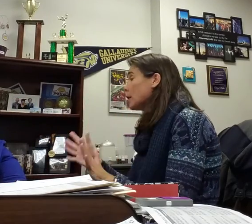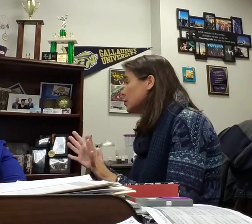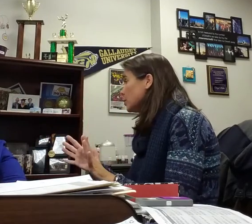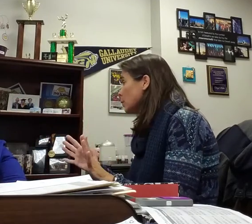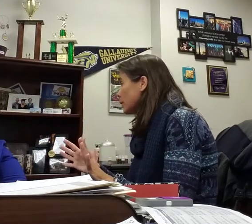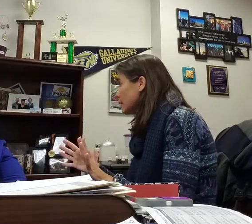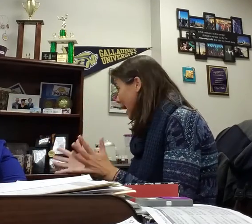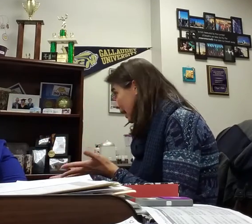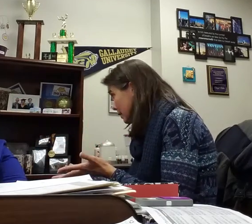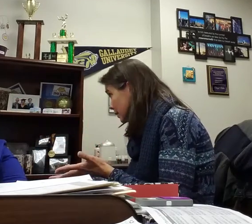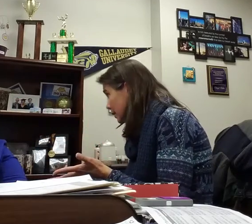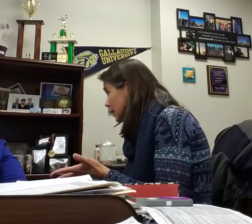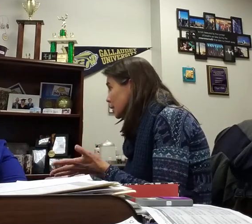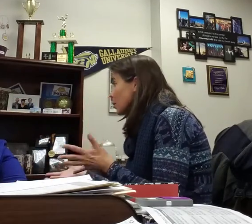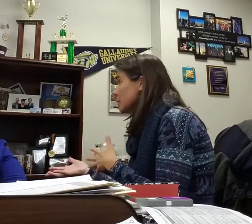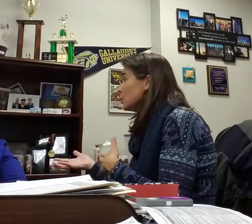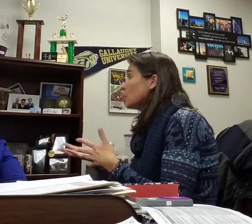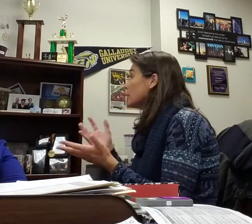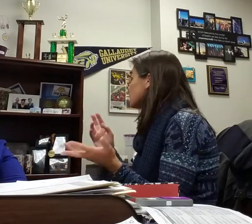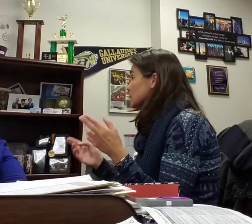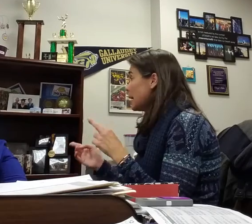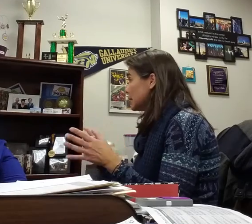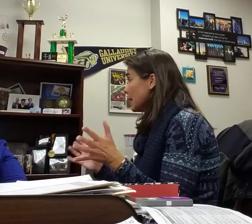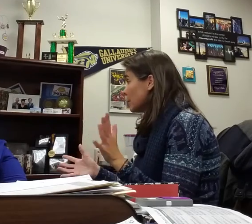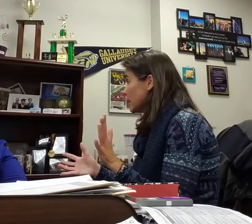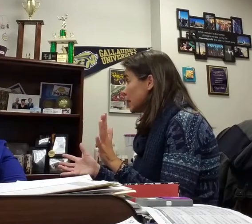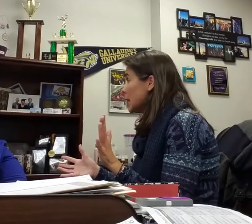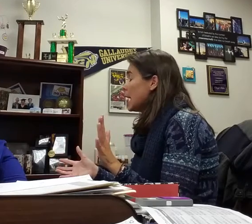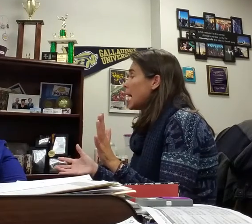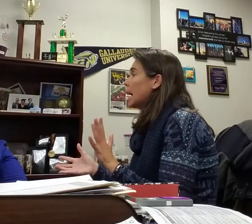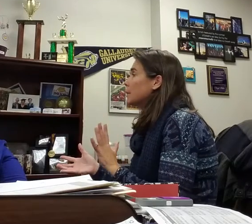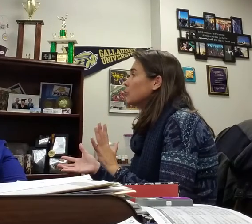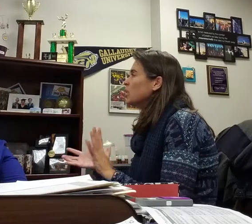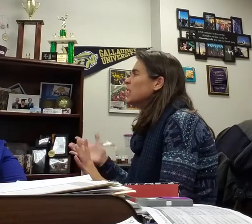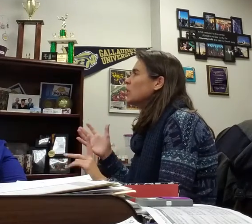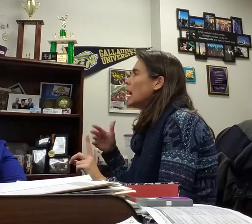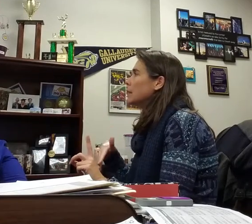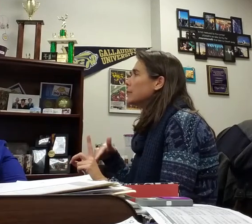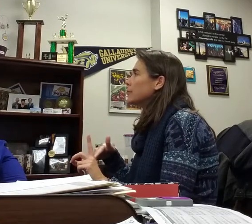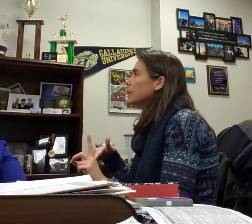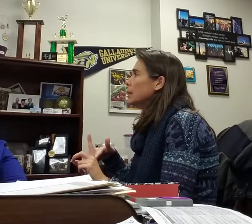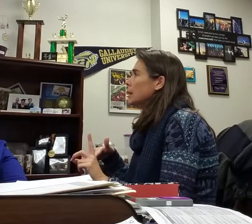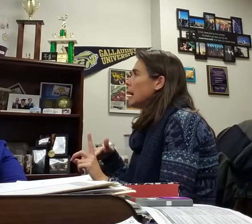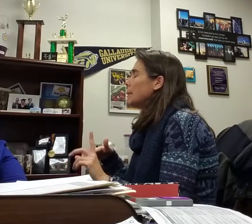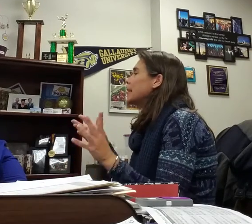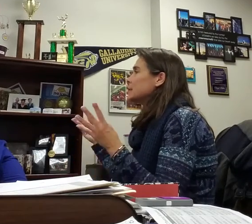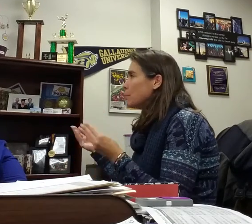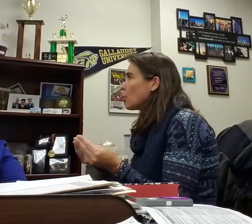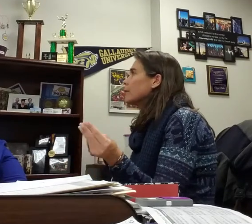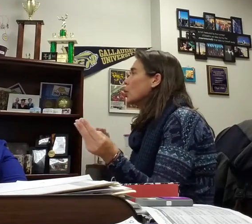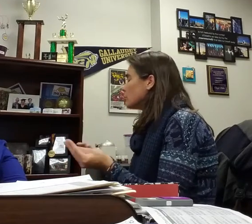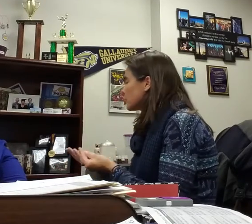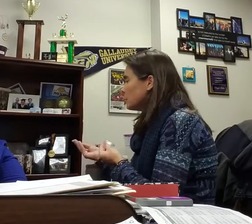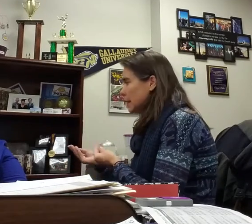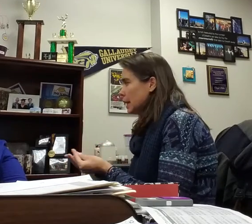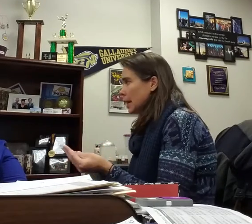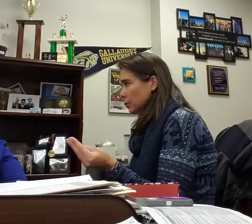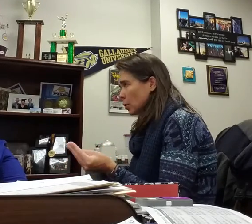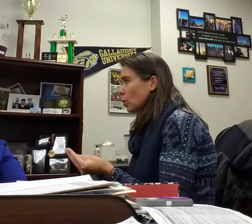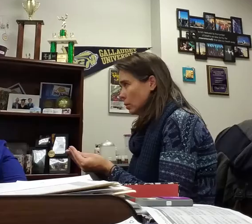to do it with tact. Mhm. You want to do it with respect to everybody. And really you kind of, that's more of a cultural mediator role,